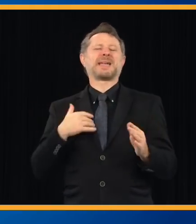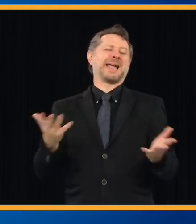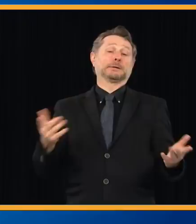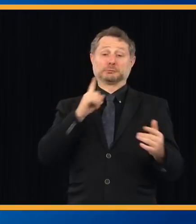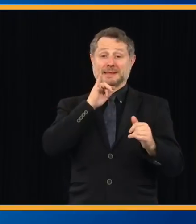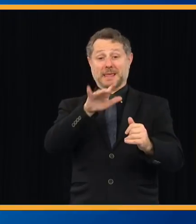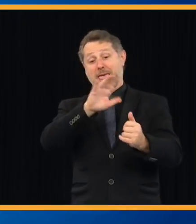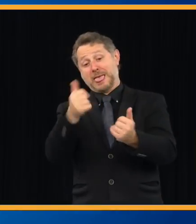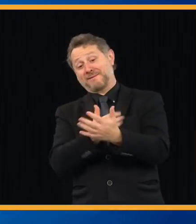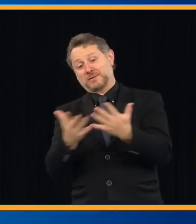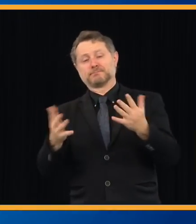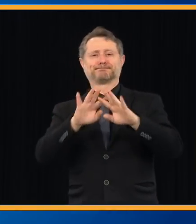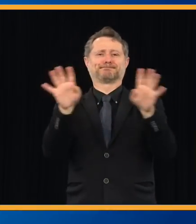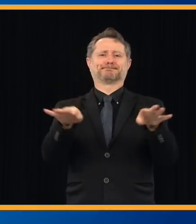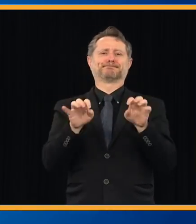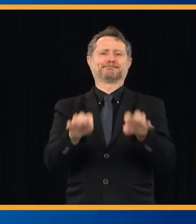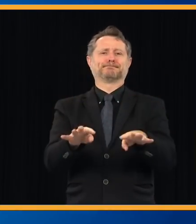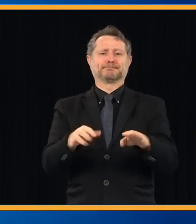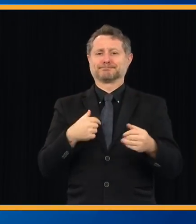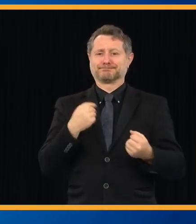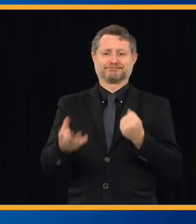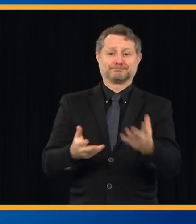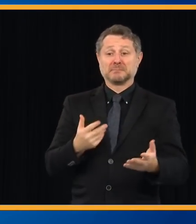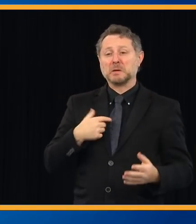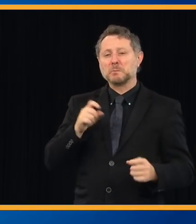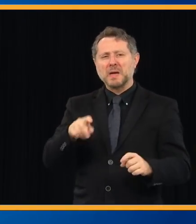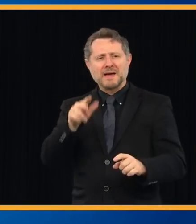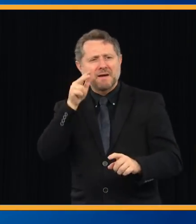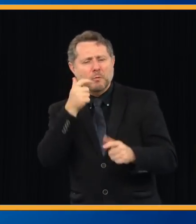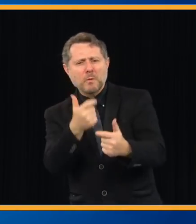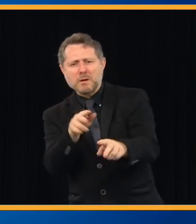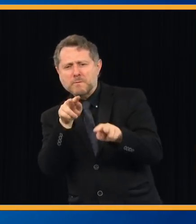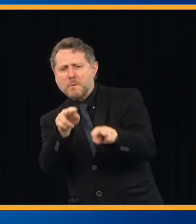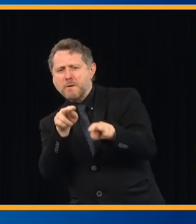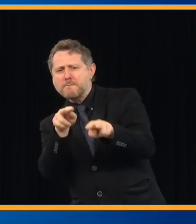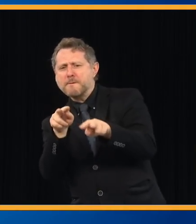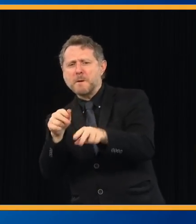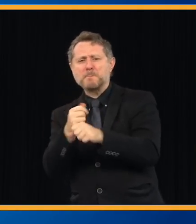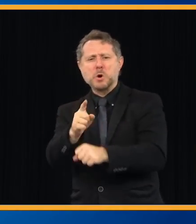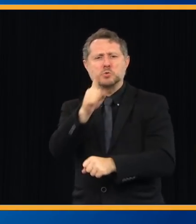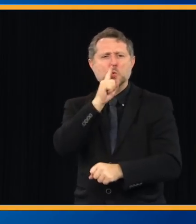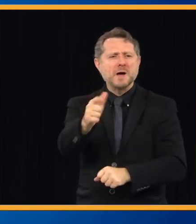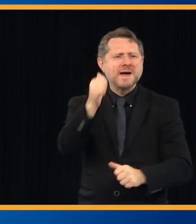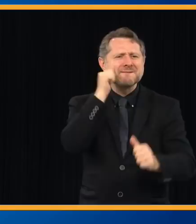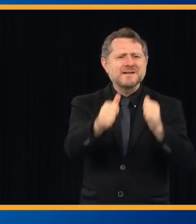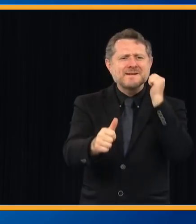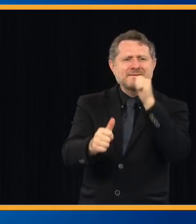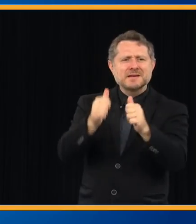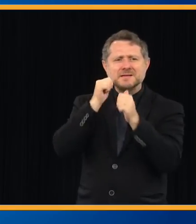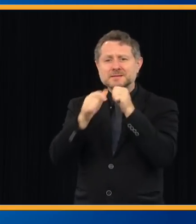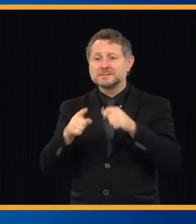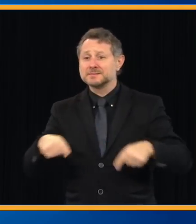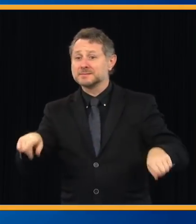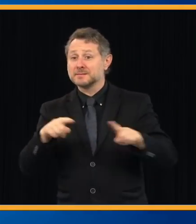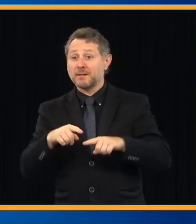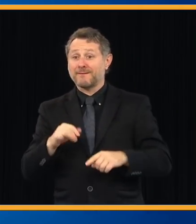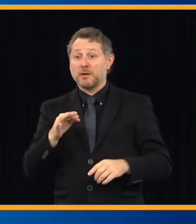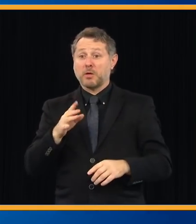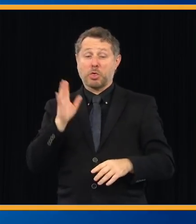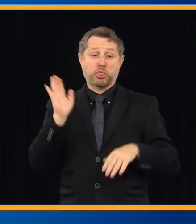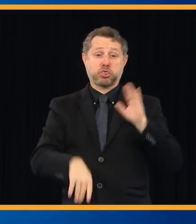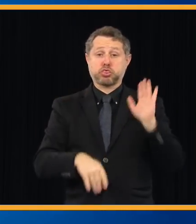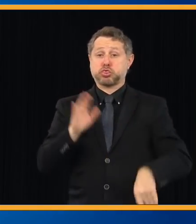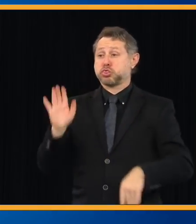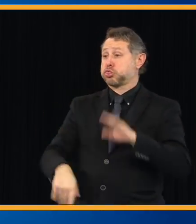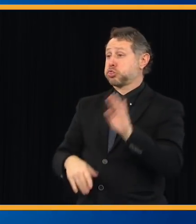see and we react given the facts that we're presented with. The lack of facts can hurt